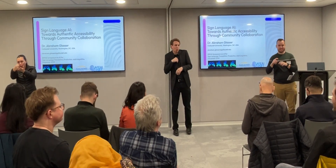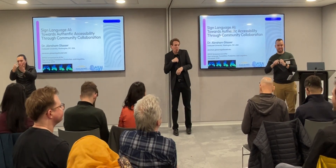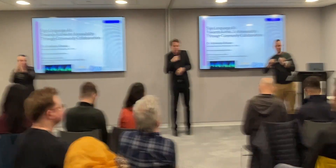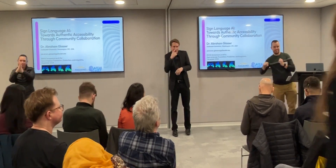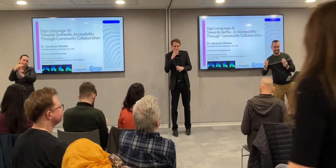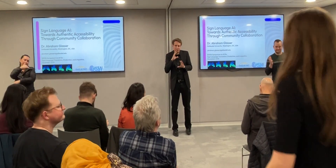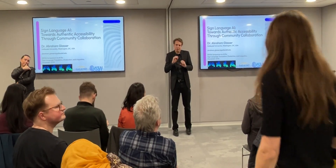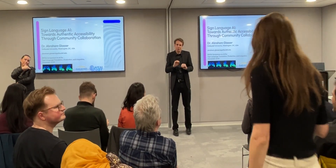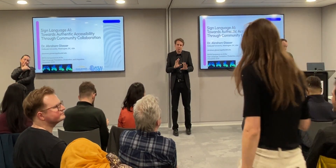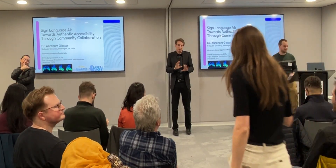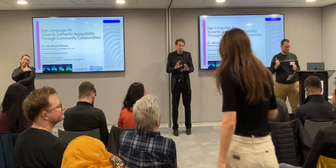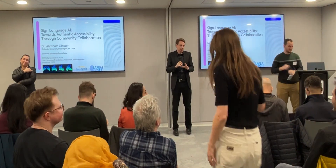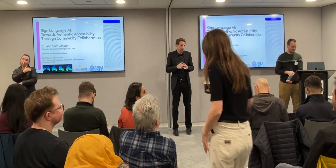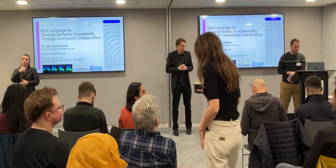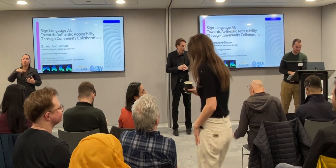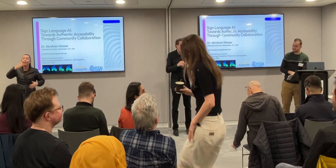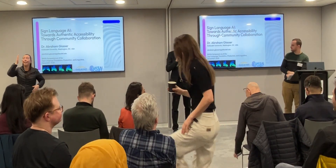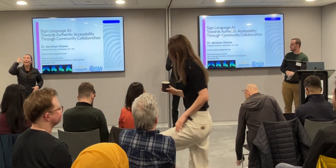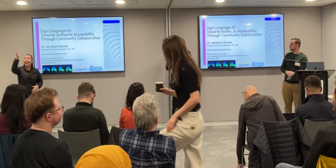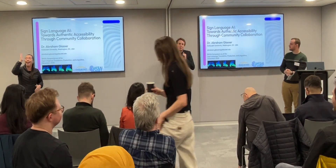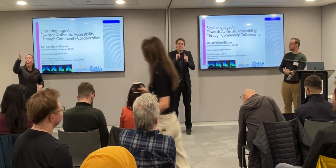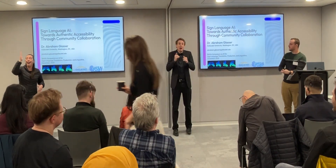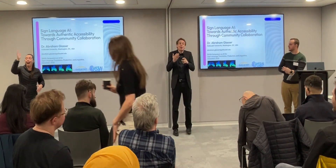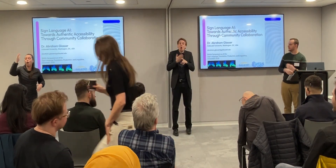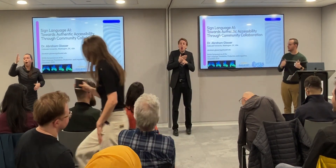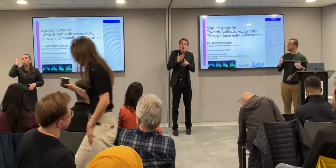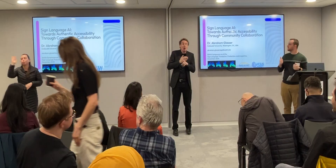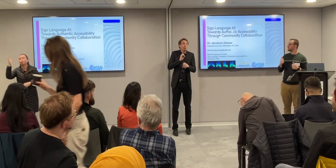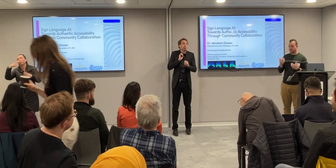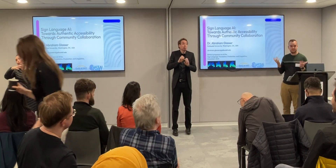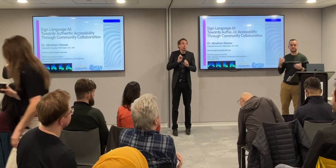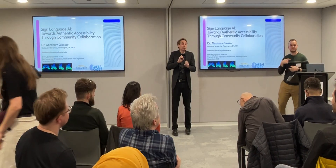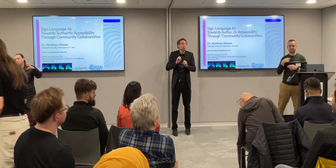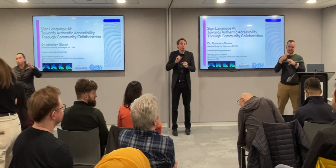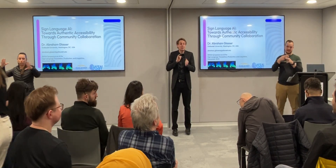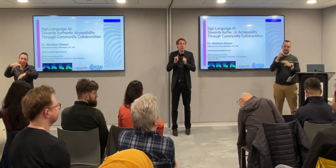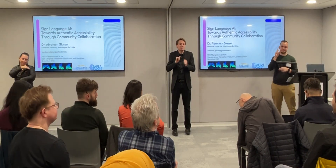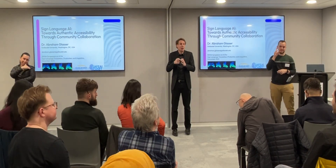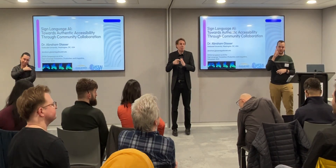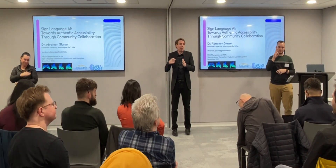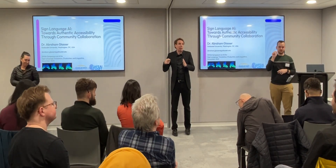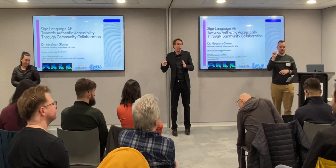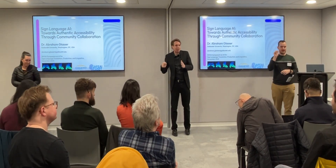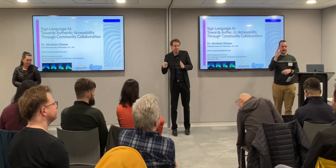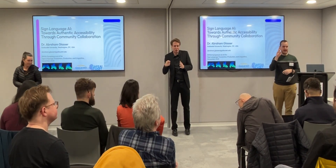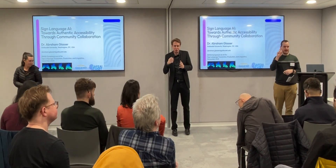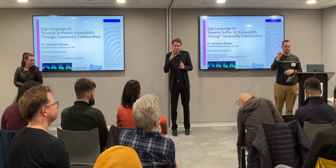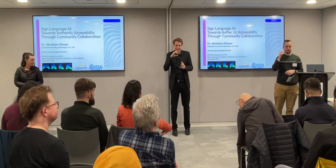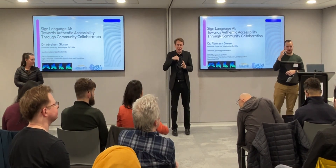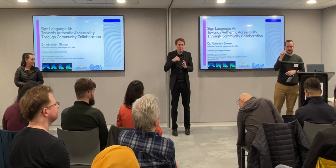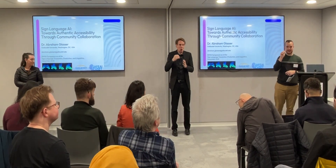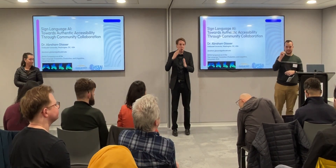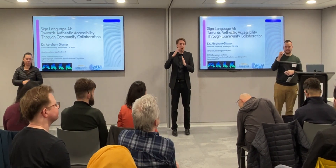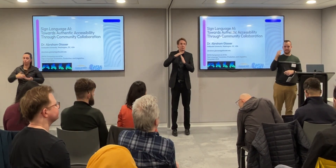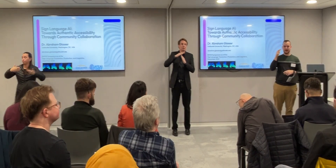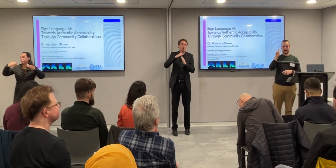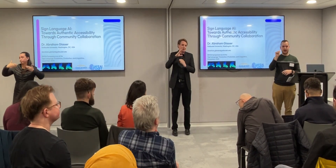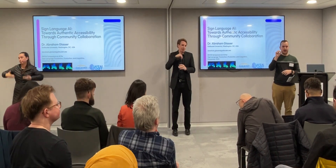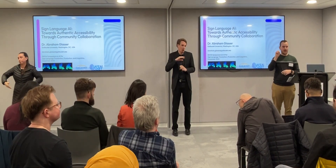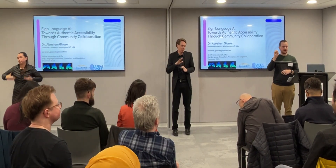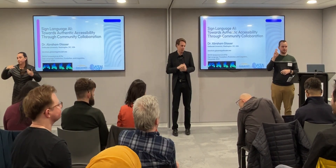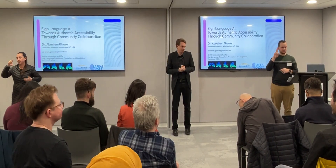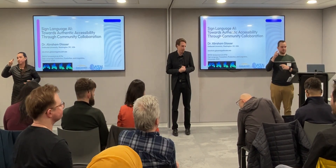I'm early, sometimes I'm late, I don't know. So just give me a heads up when time is up. I'm Dr.